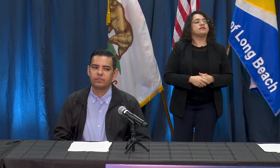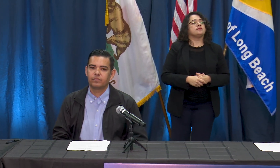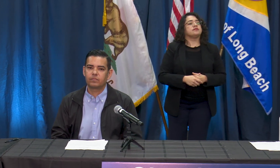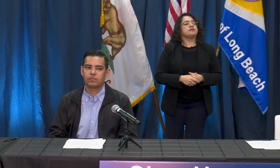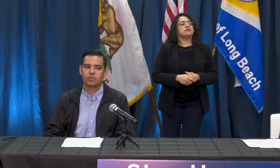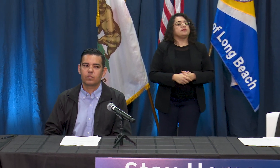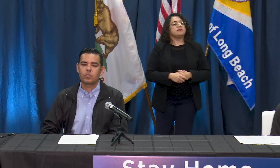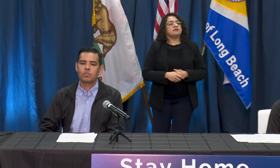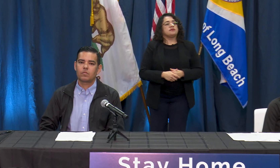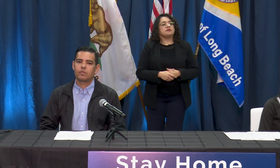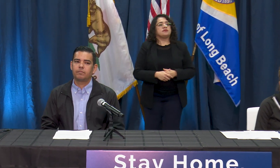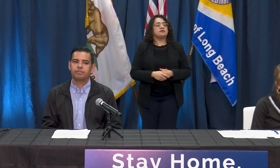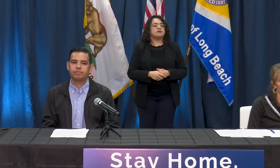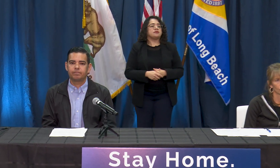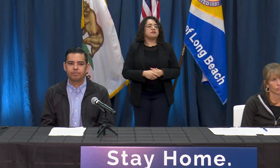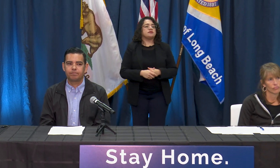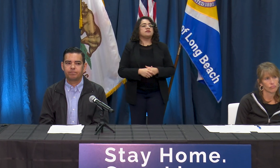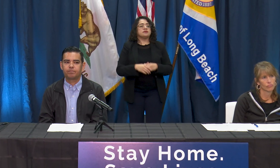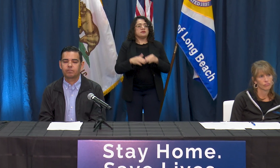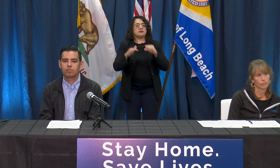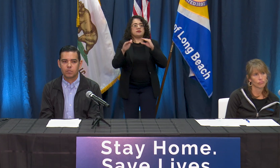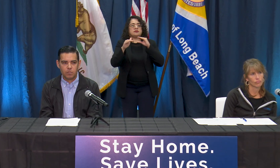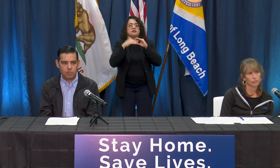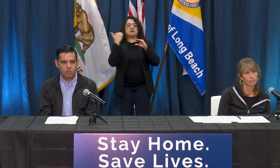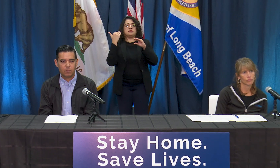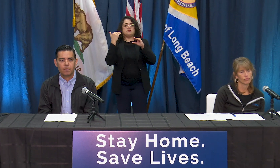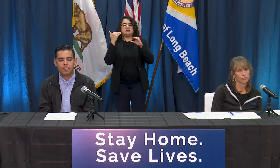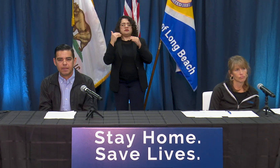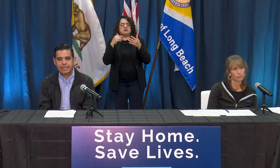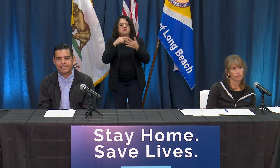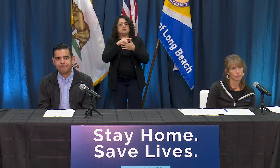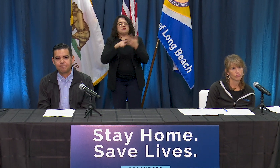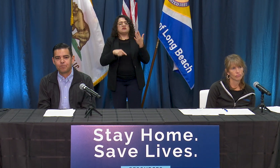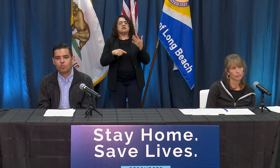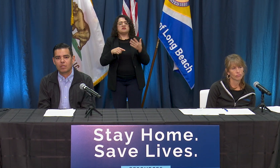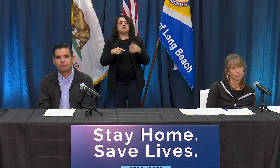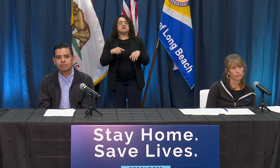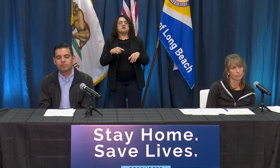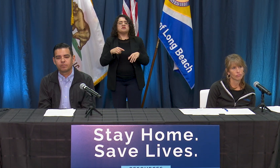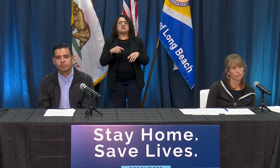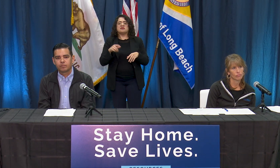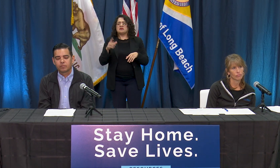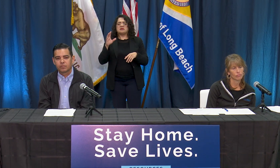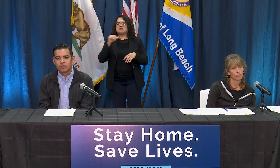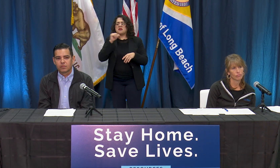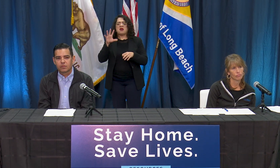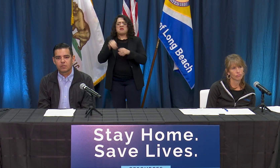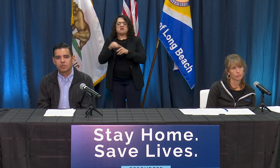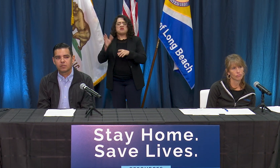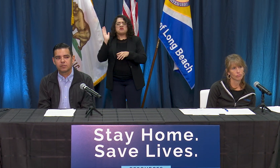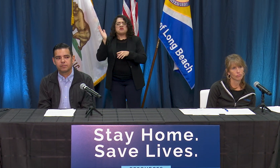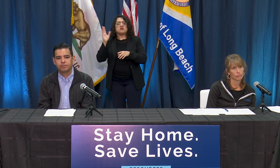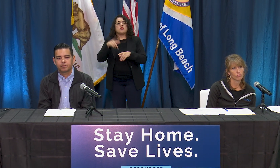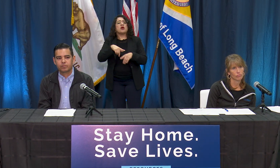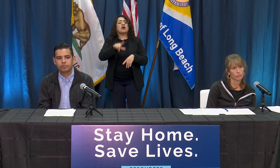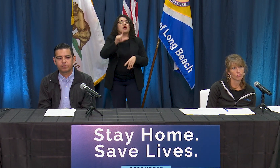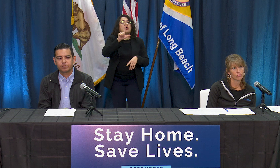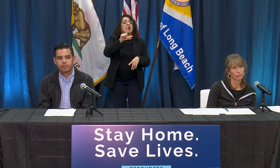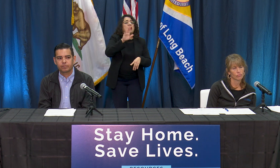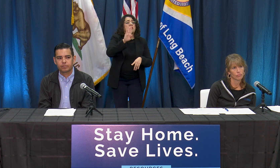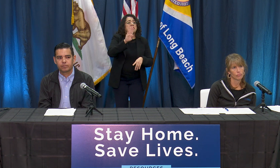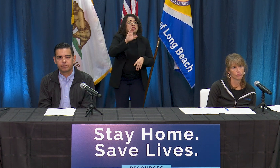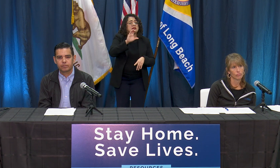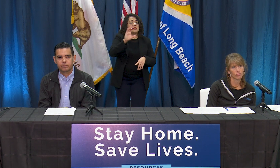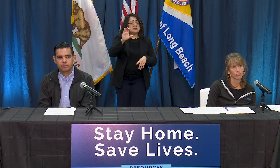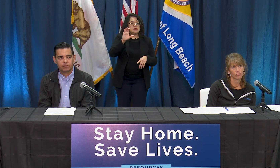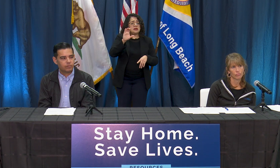So there were a couple other questions that were emailed in that I don't think we covered. Besides the 2 shelters and the LBCC clinic, where else will the National